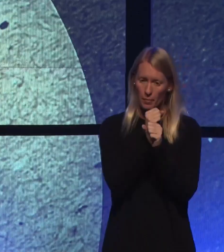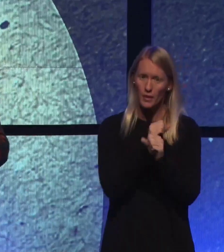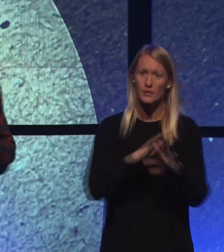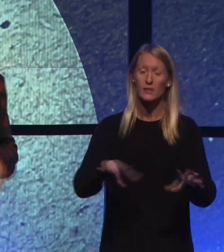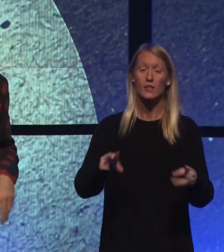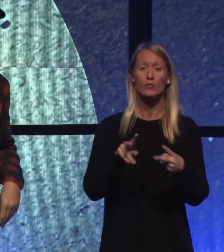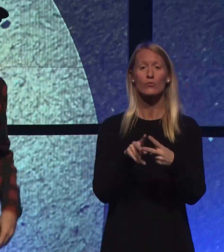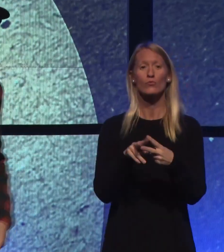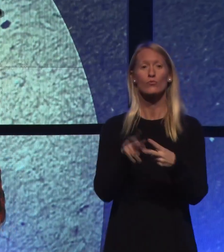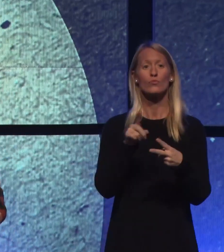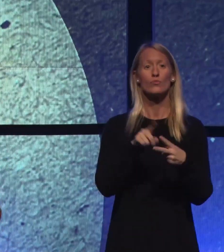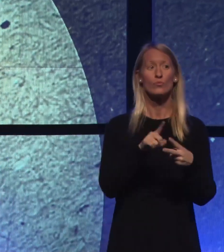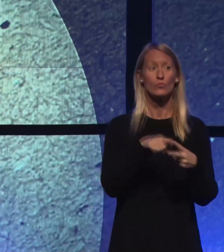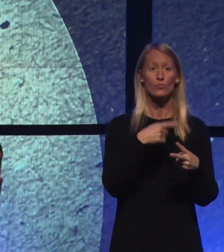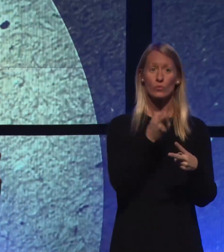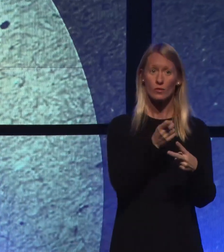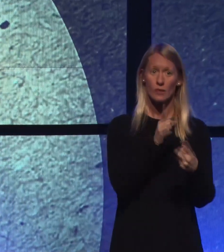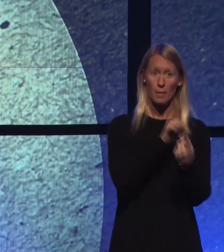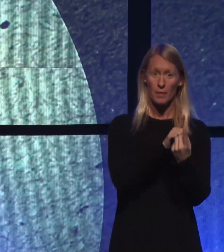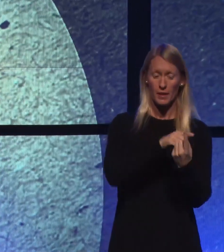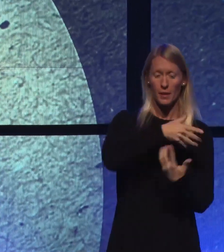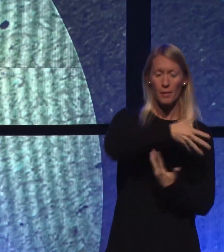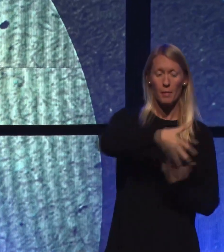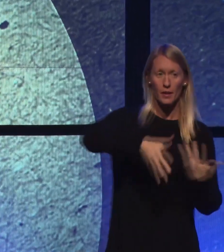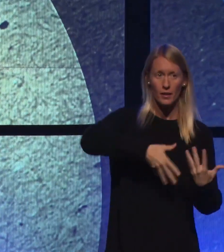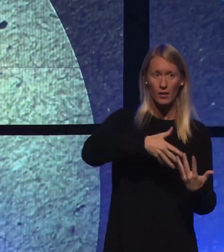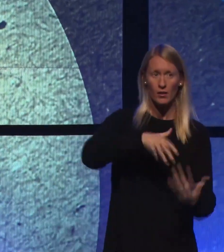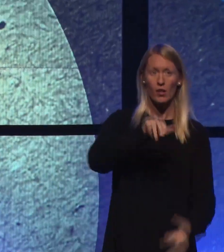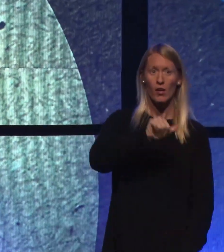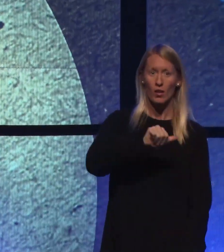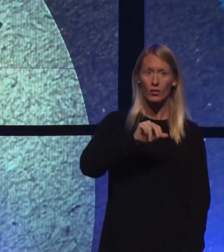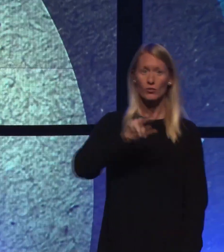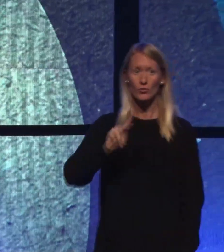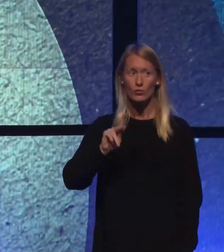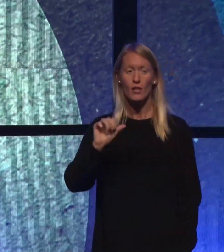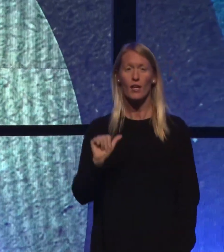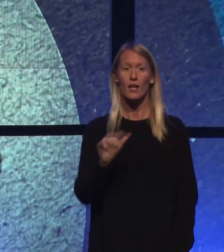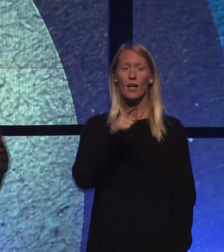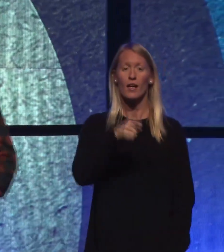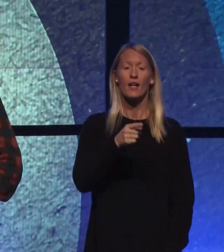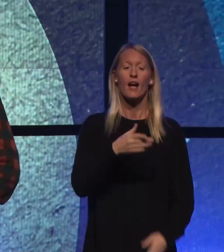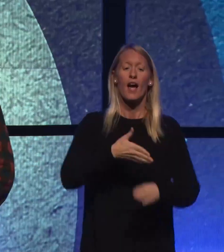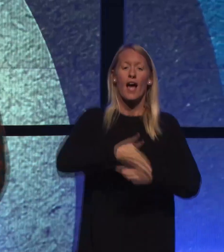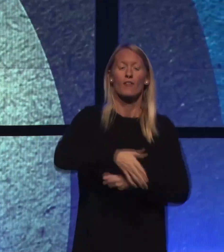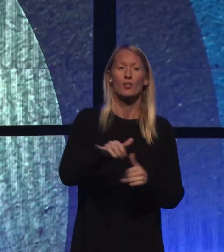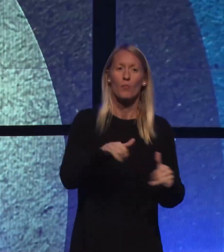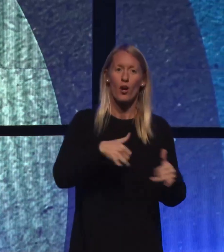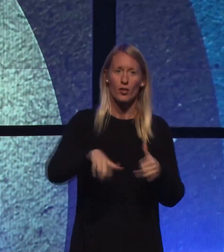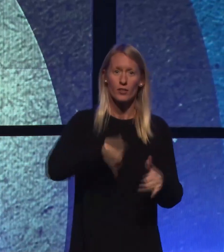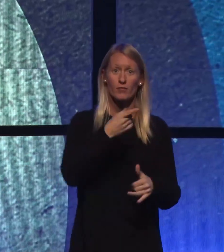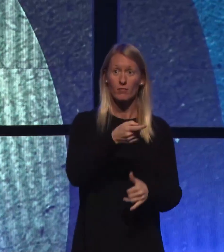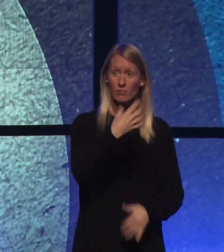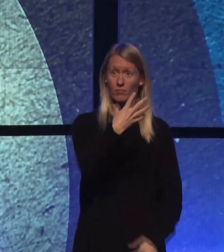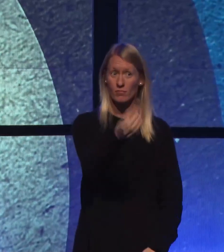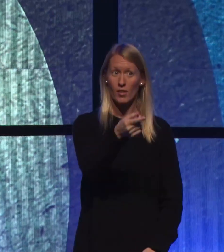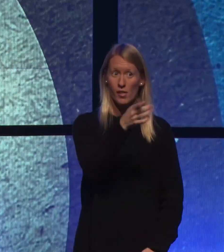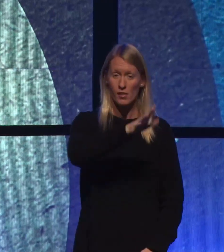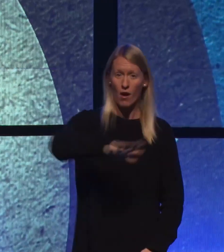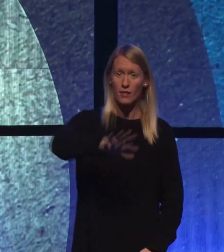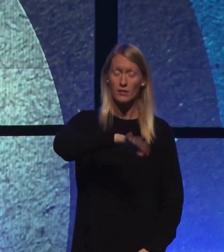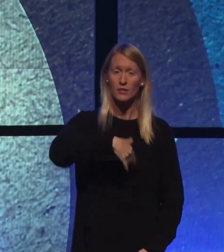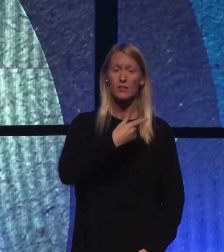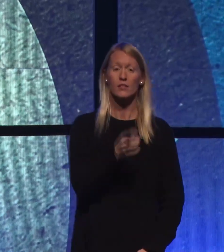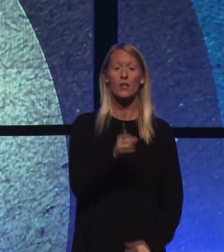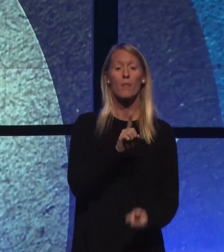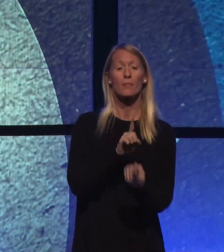sure you're aware of. We've got our meet and mingle, a.k.a. the after party, happening right now. So if you want to stop by, hang out, meet some folks, introduce yourself, that would